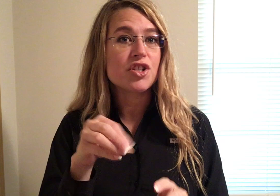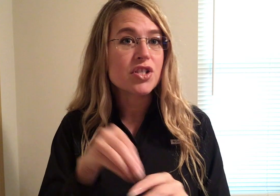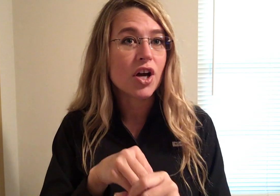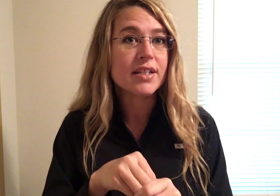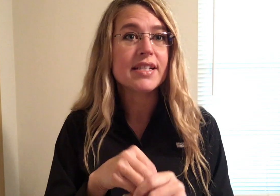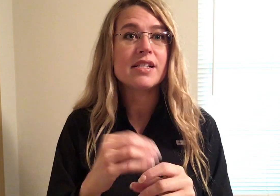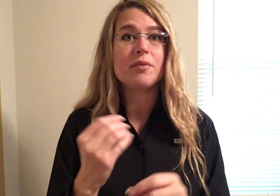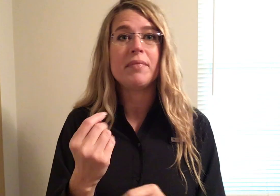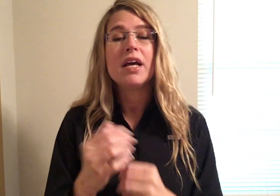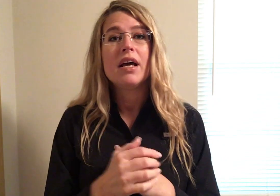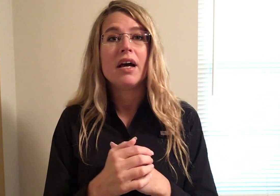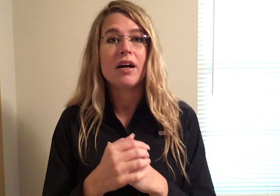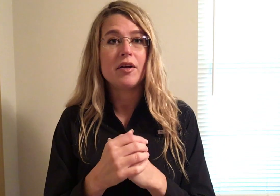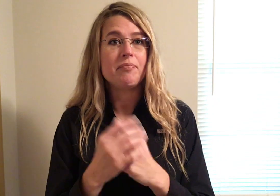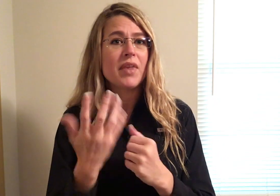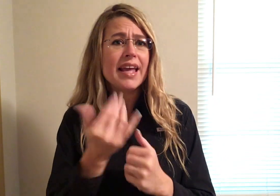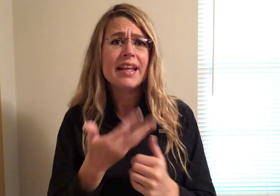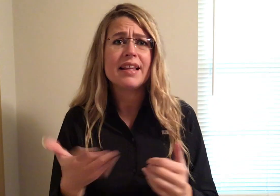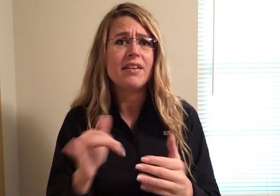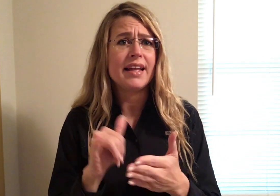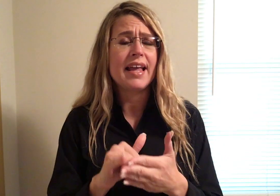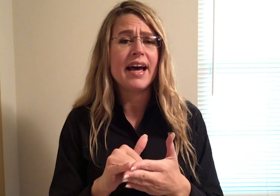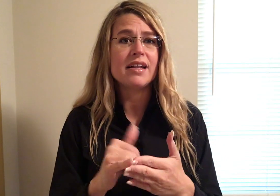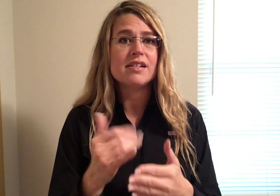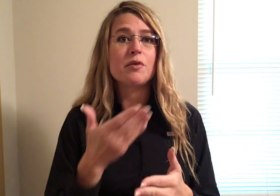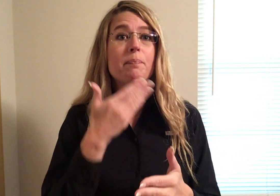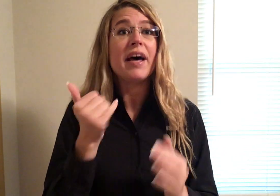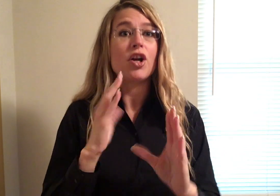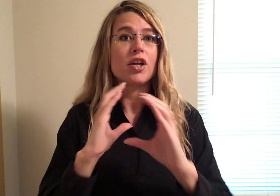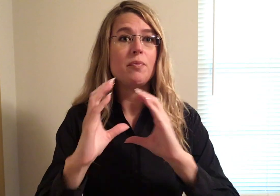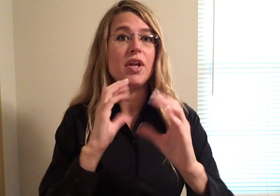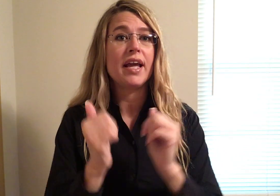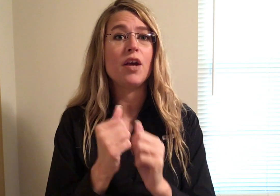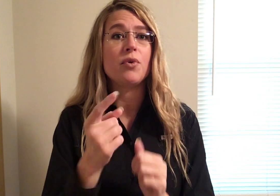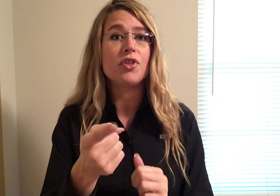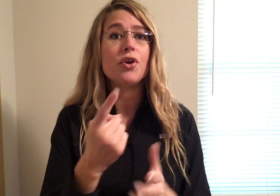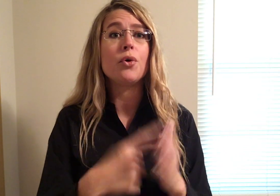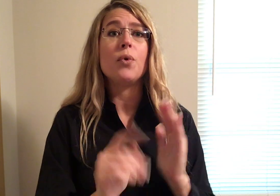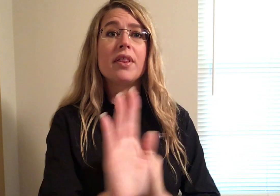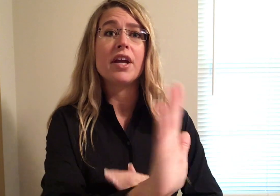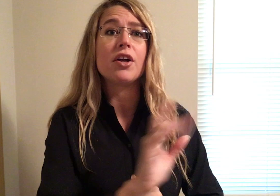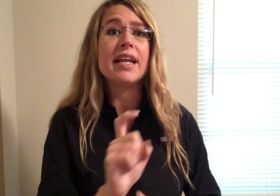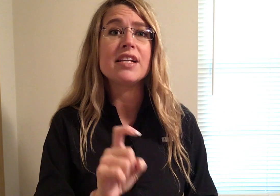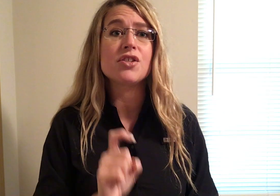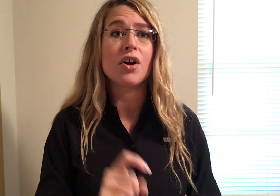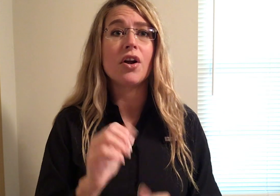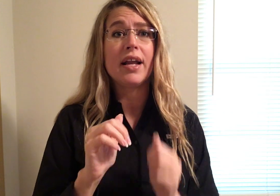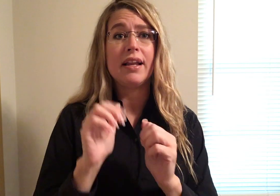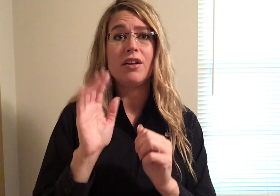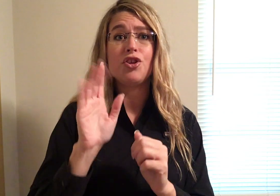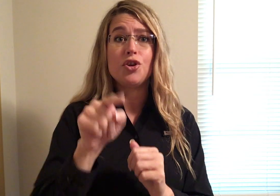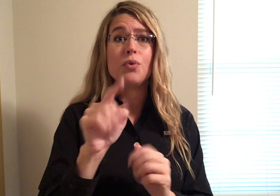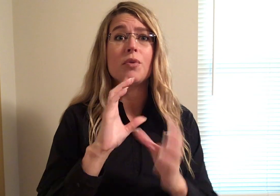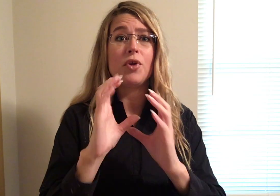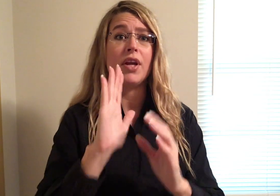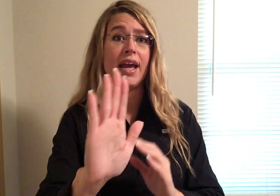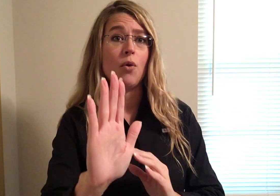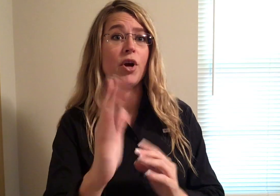as autism, anything like that, to better communicate with you what their needs are and you communicate what